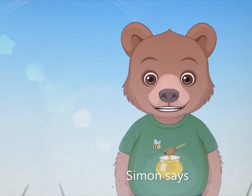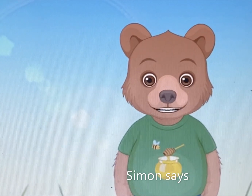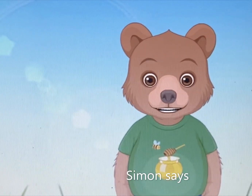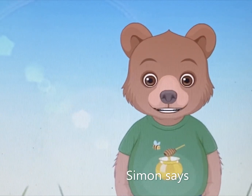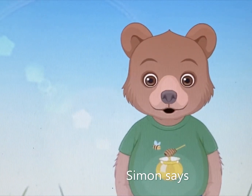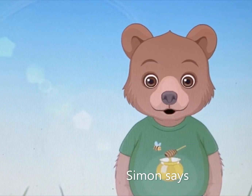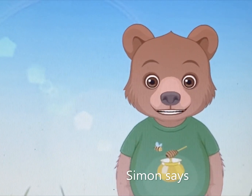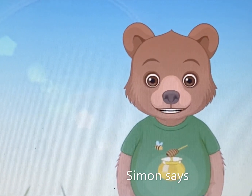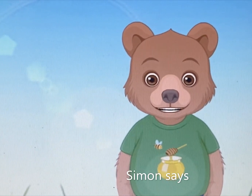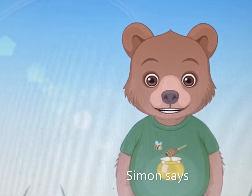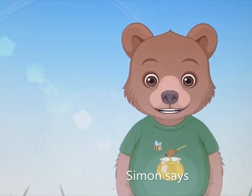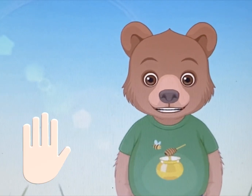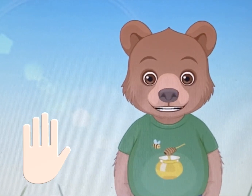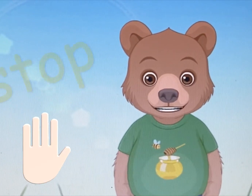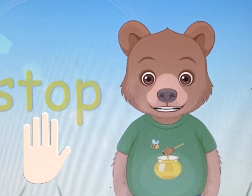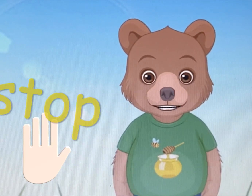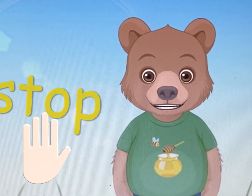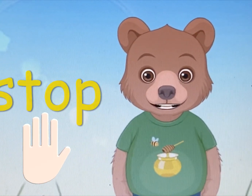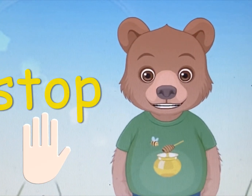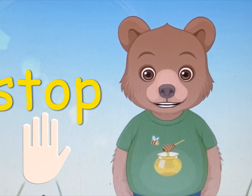Simon says, stop.